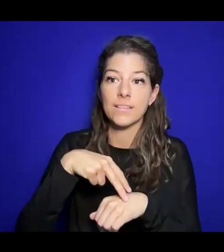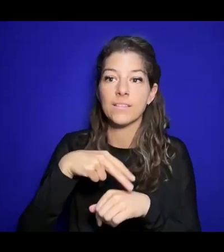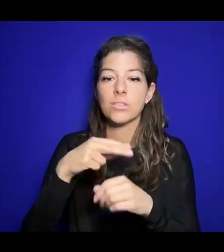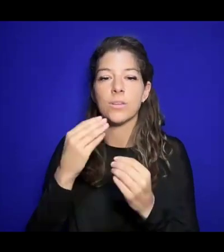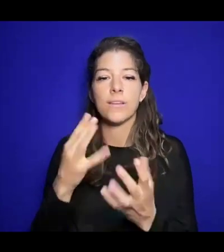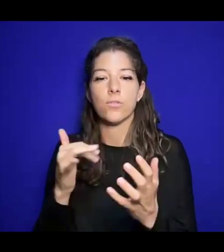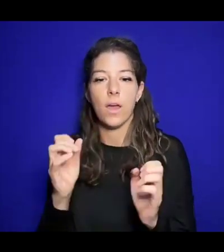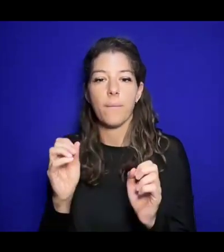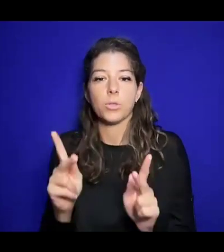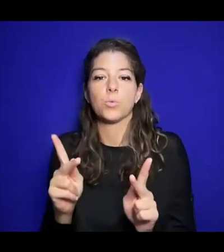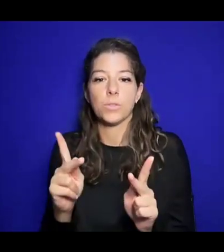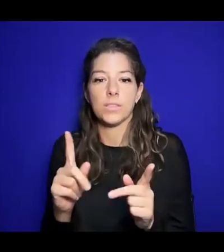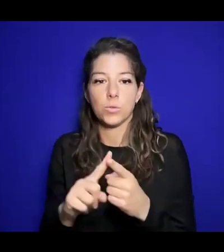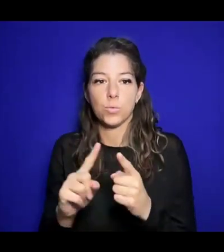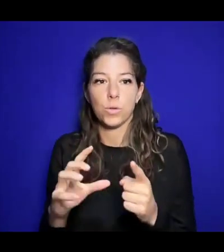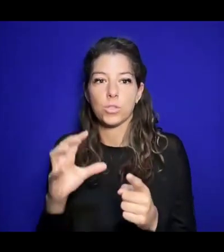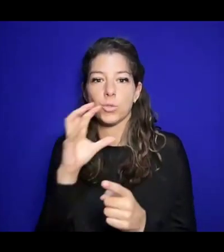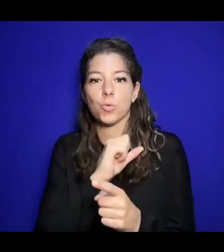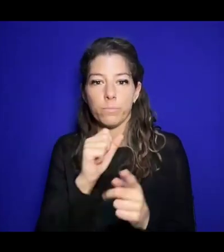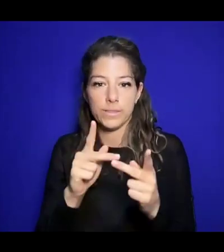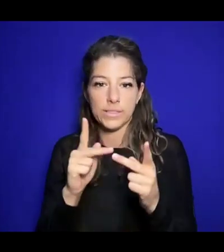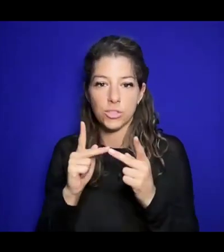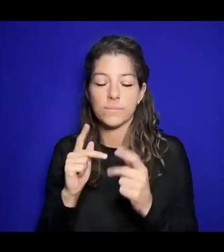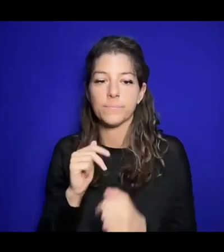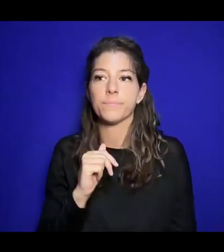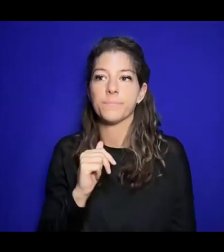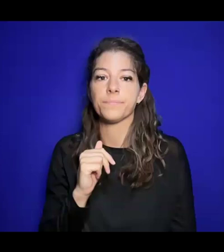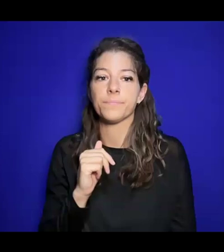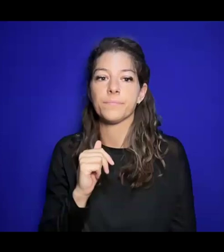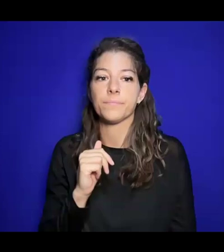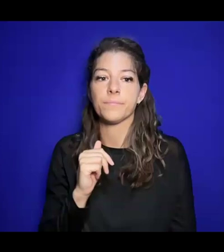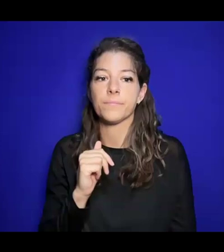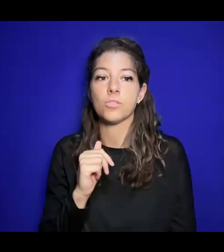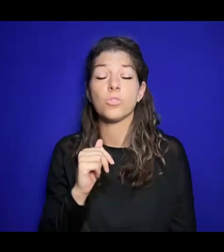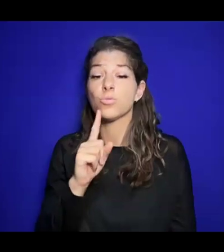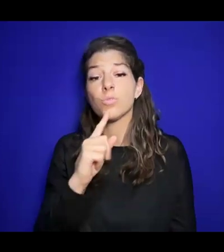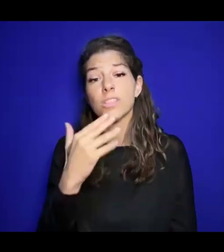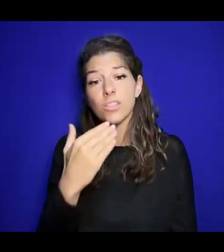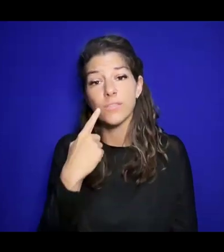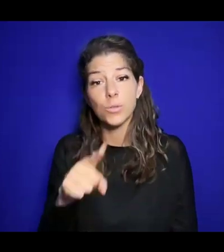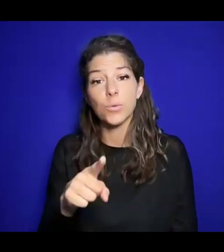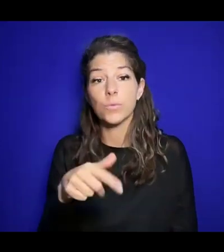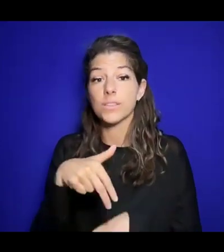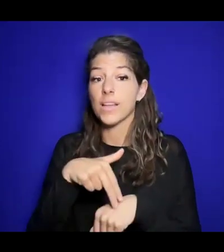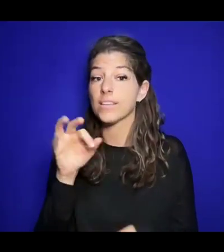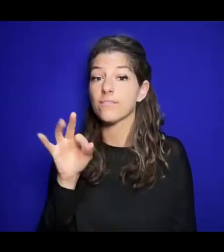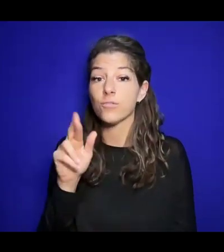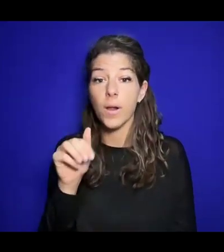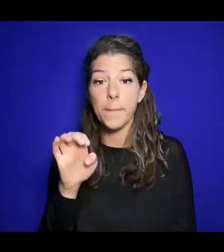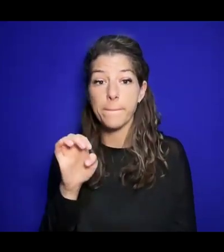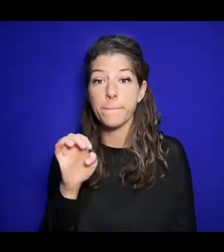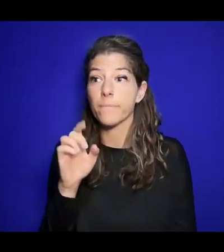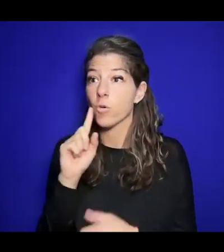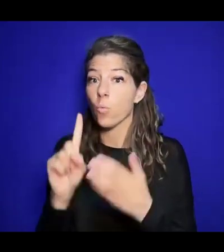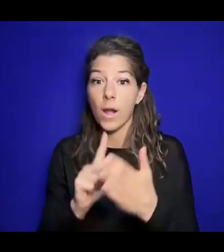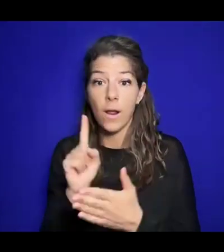that opportunity to assume that position. So it just does a world of good. And you can get a standing frame, stand in it for an